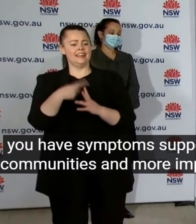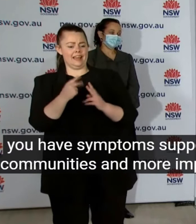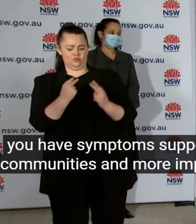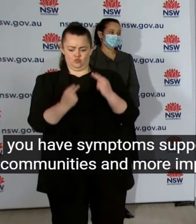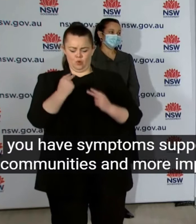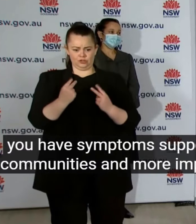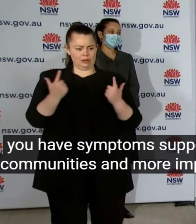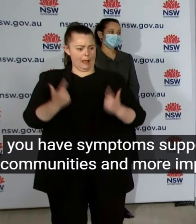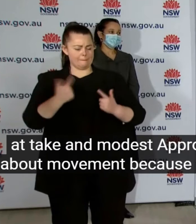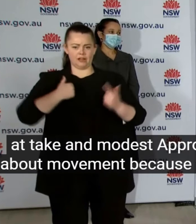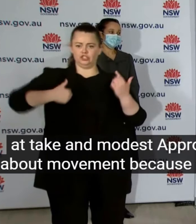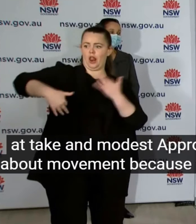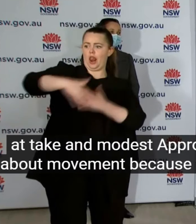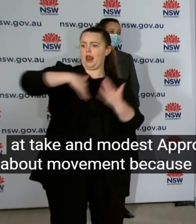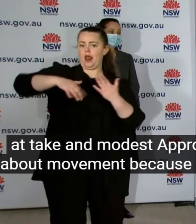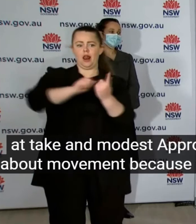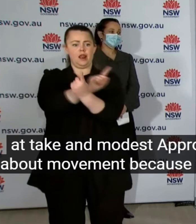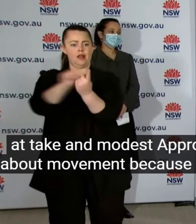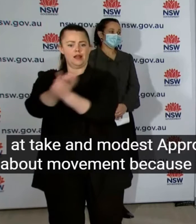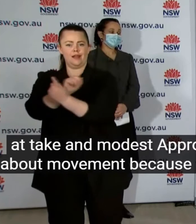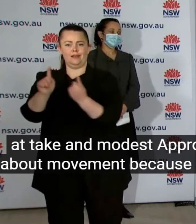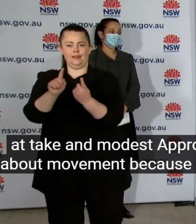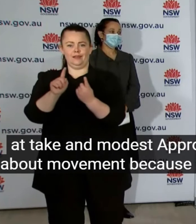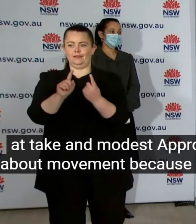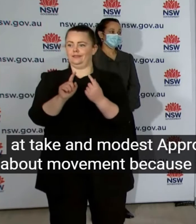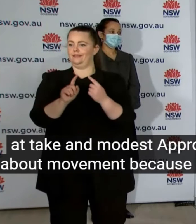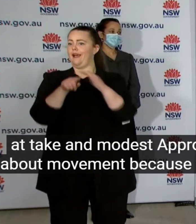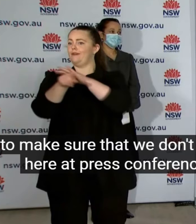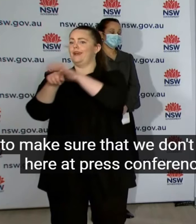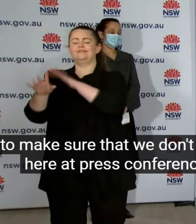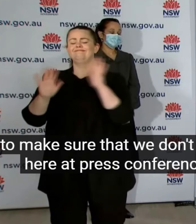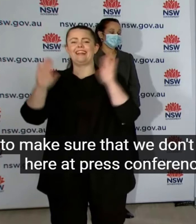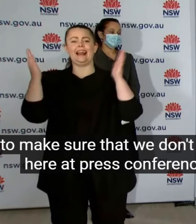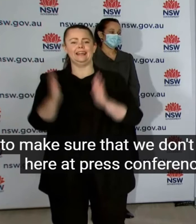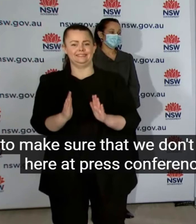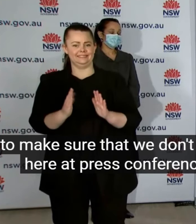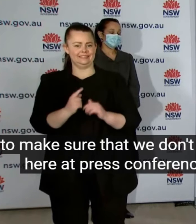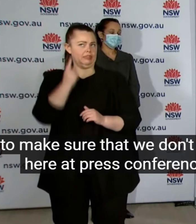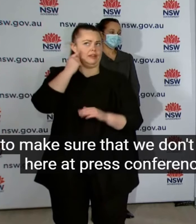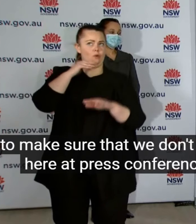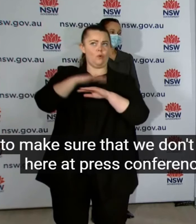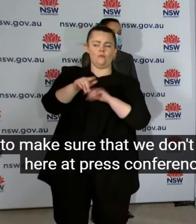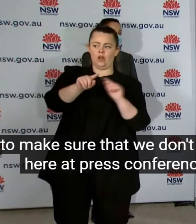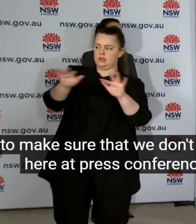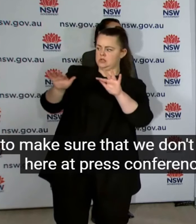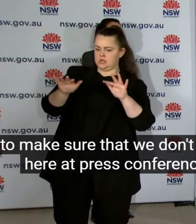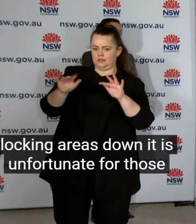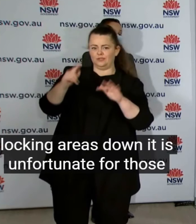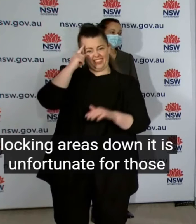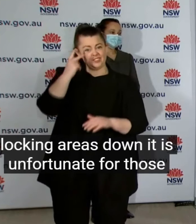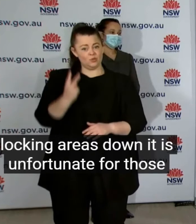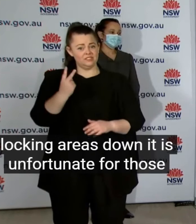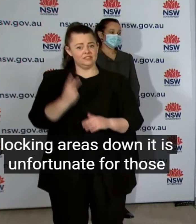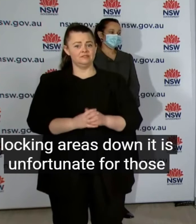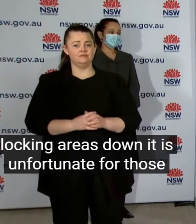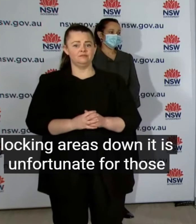make sure that we don't stand here at press conferences locking areas down. It is unfortunate for those communities that have an opportunity for freedom